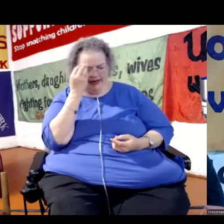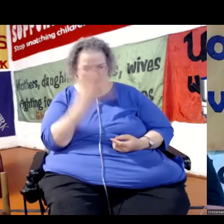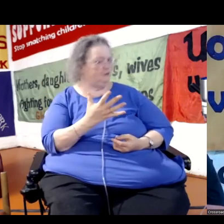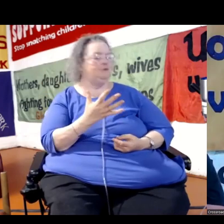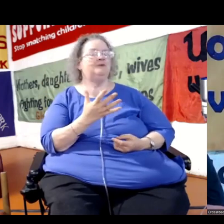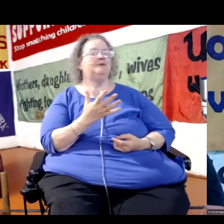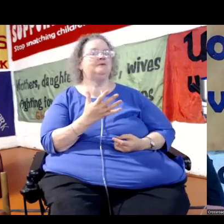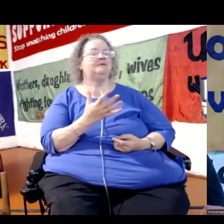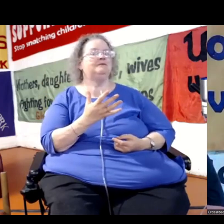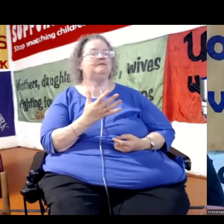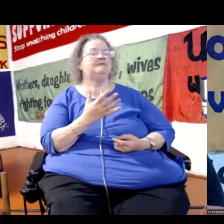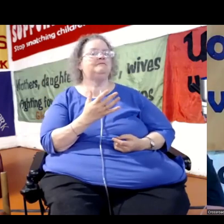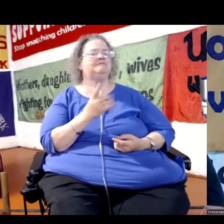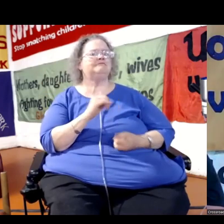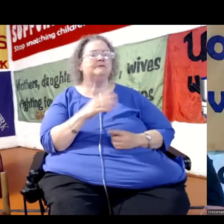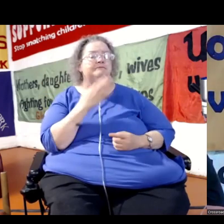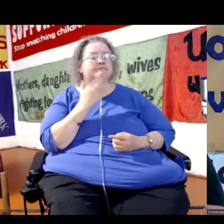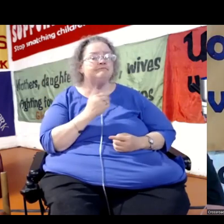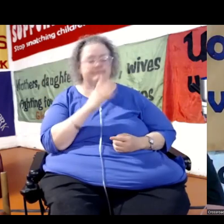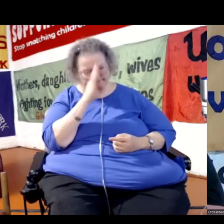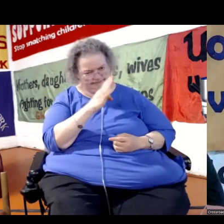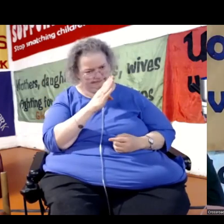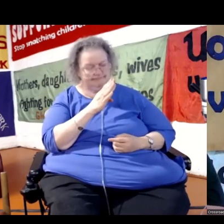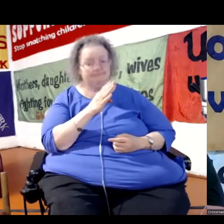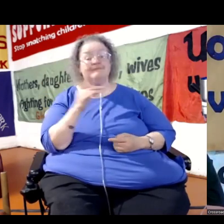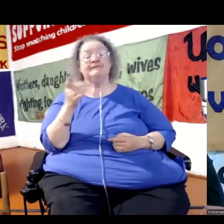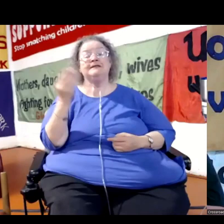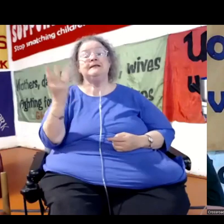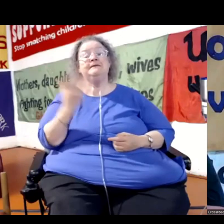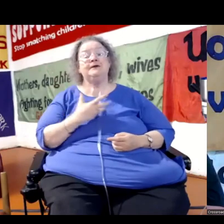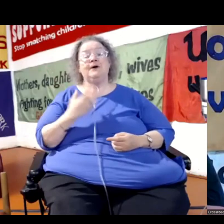And that we was in this fight together.